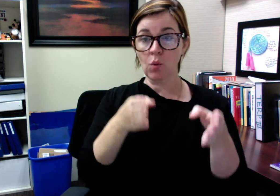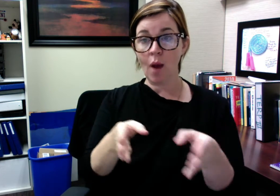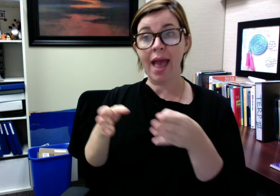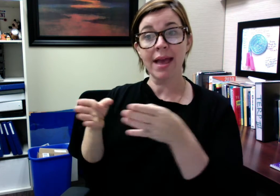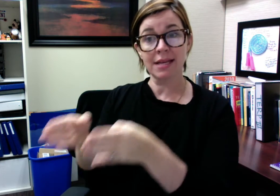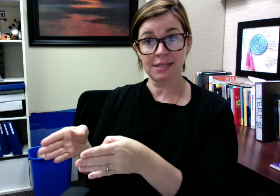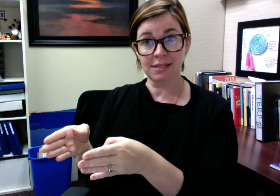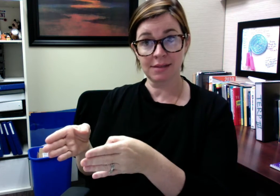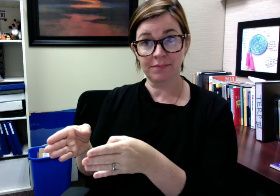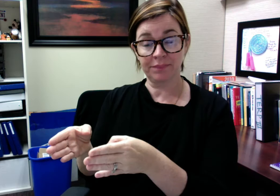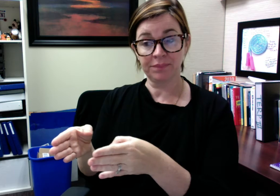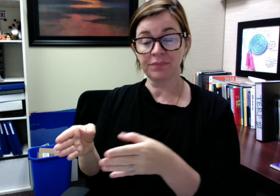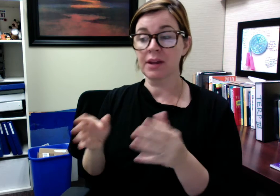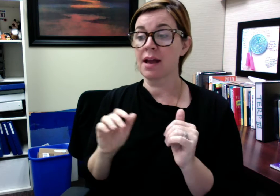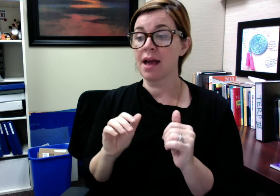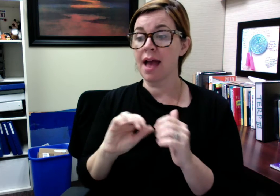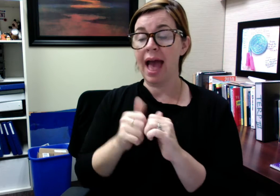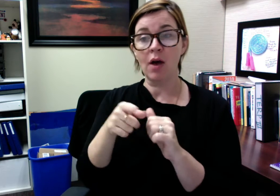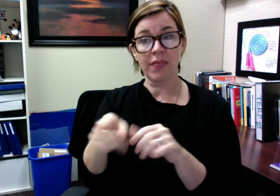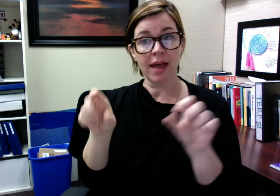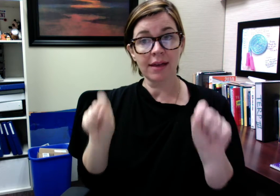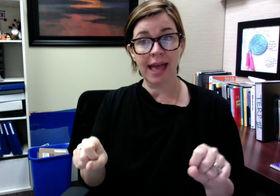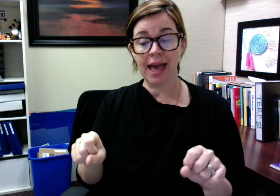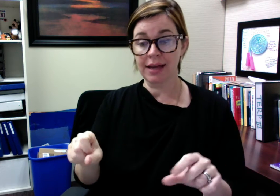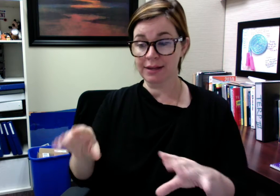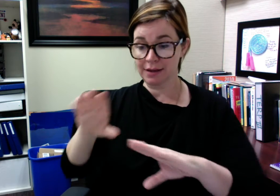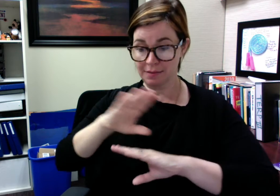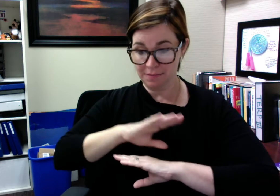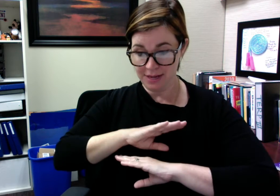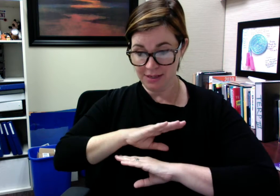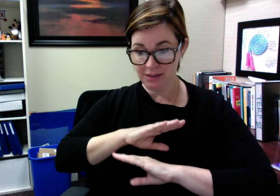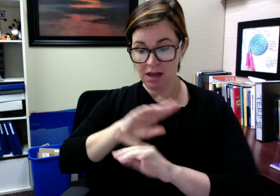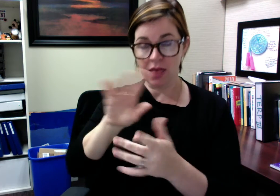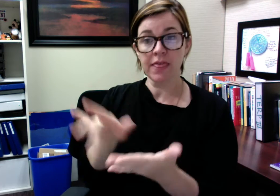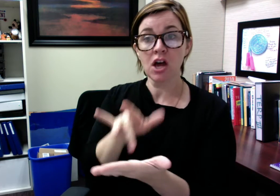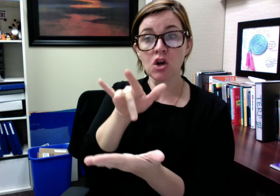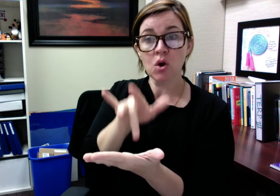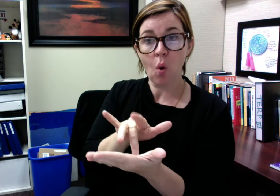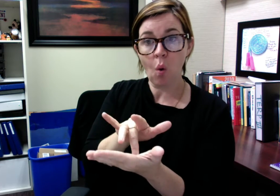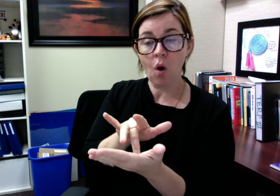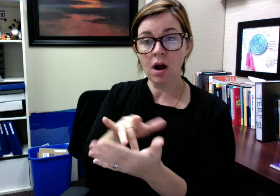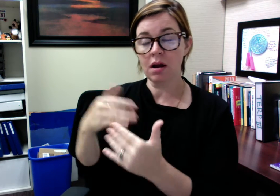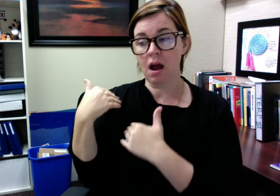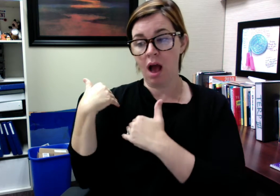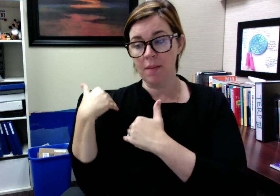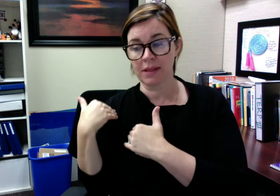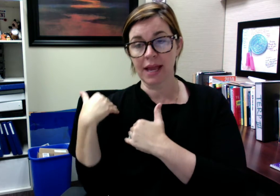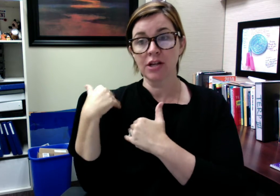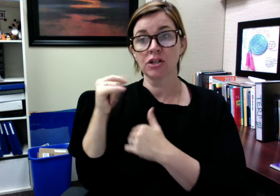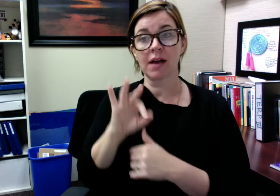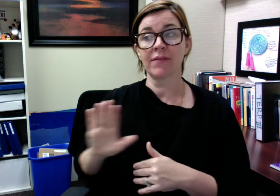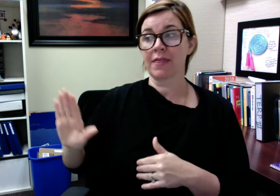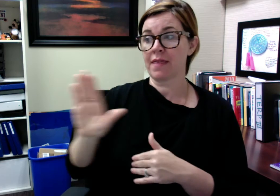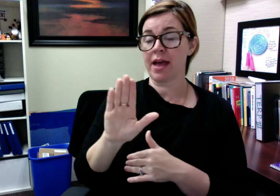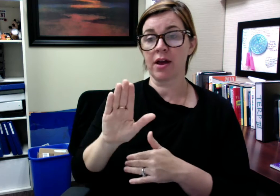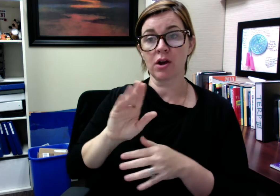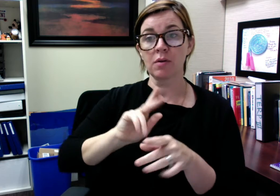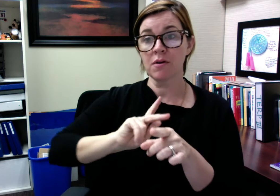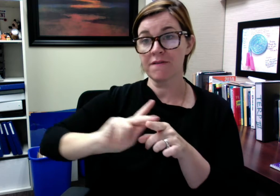which they can meet the core obligations of their profession: the